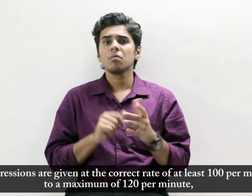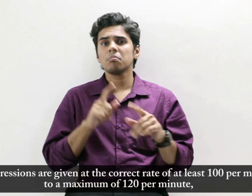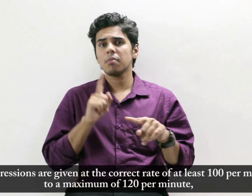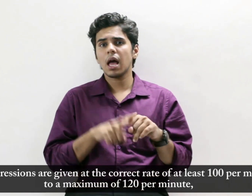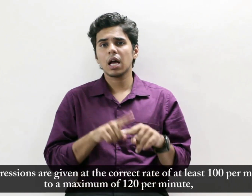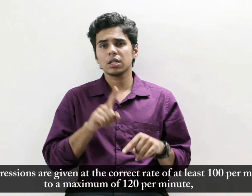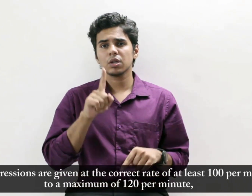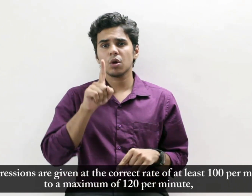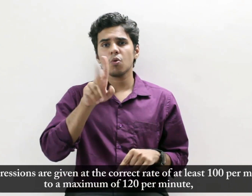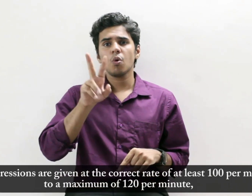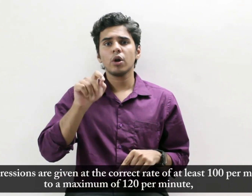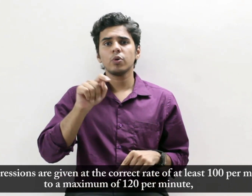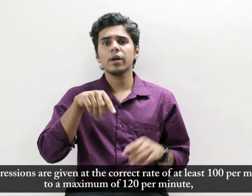minute.